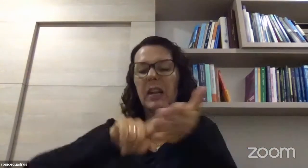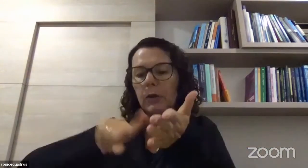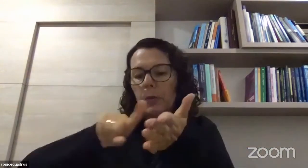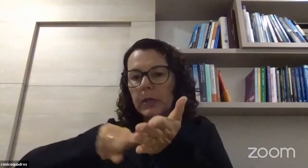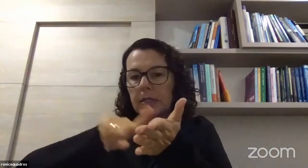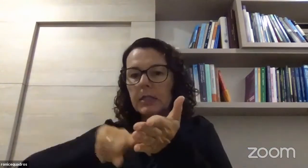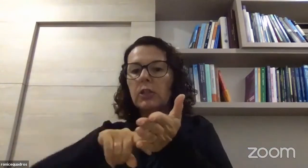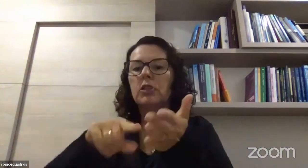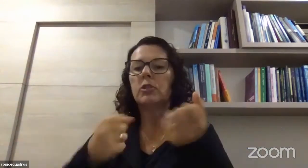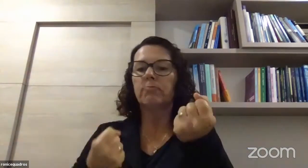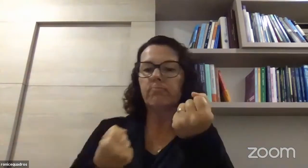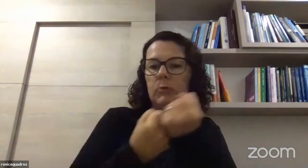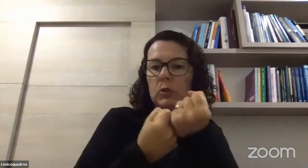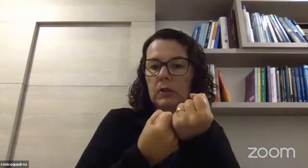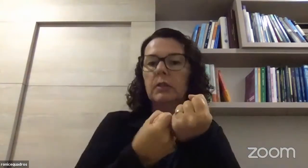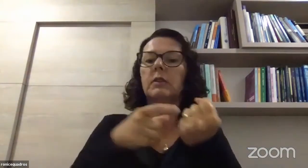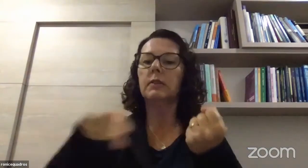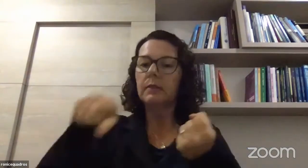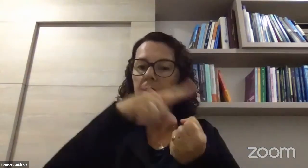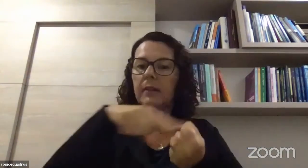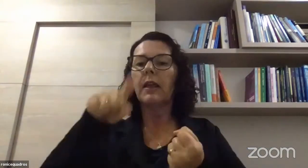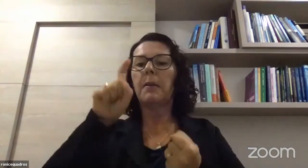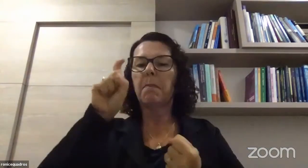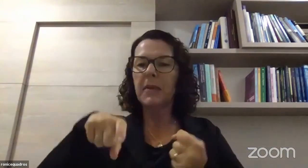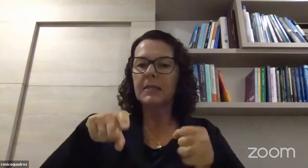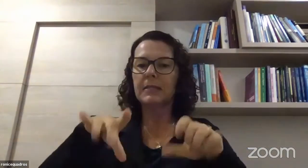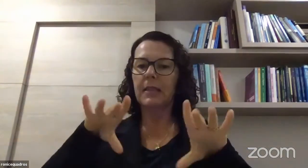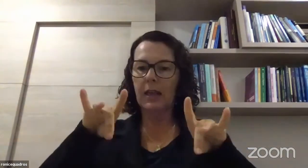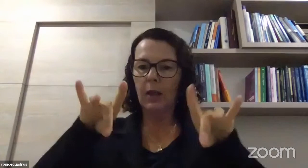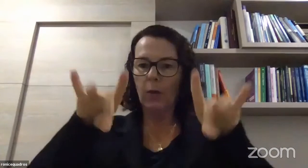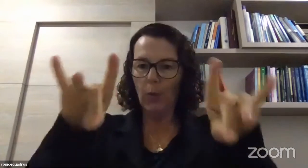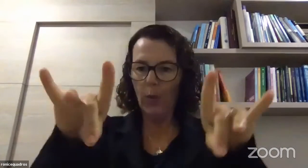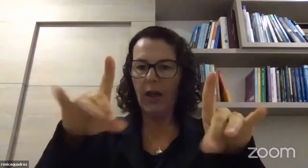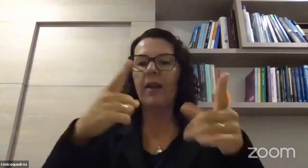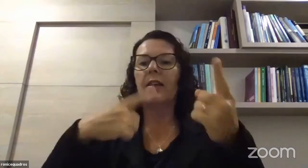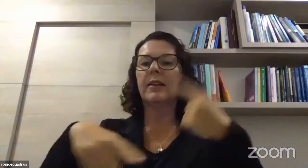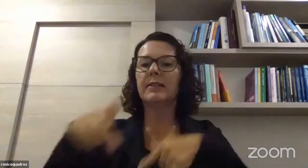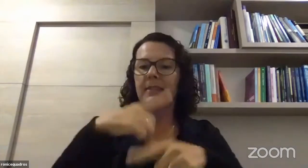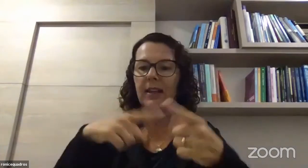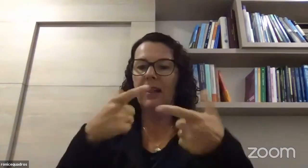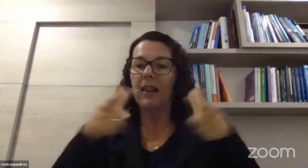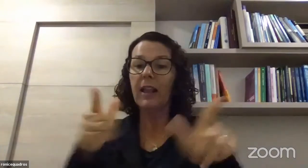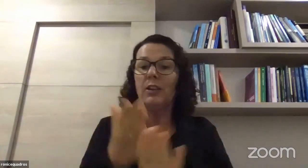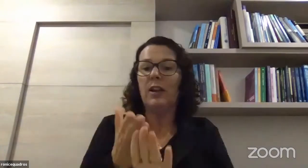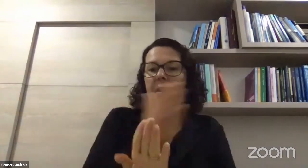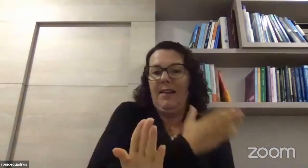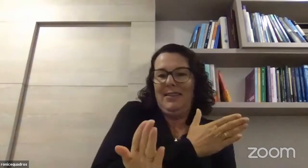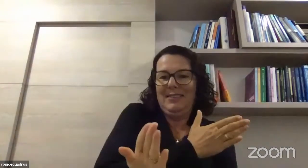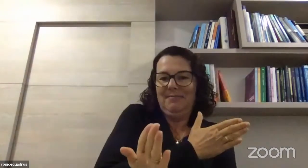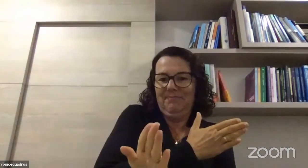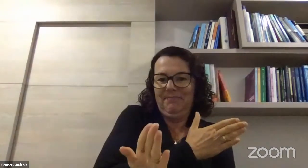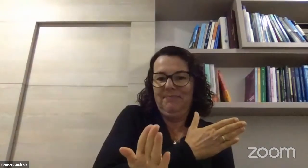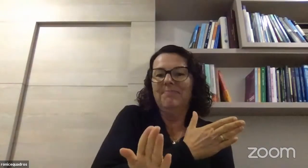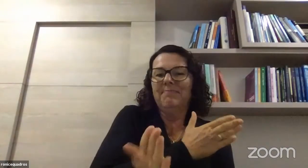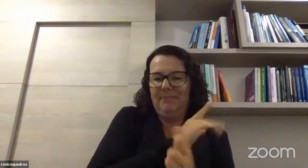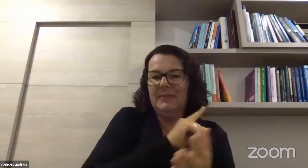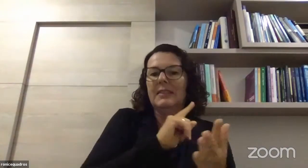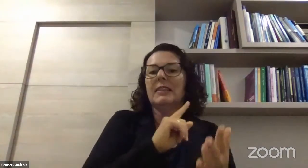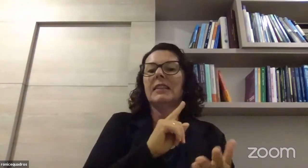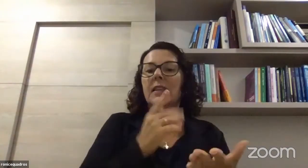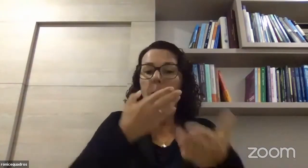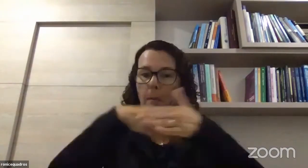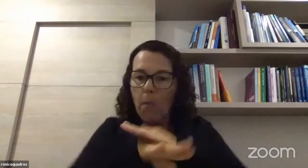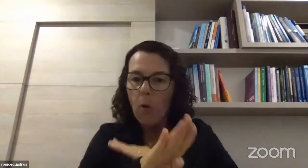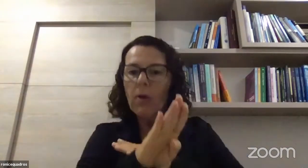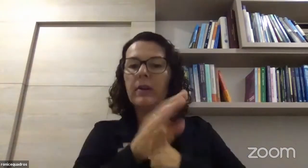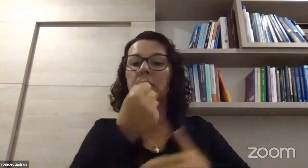And you may know that deaf children are supported as needing to